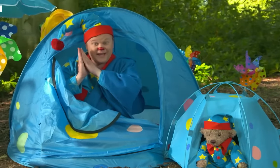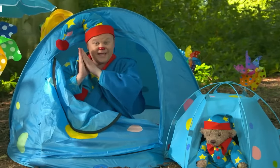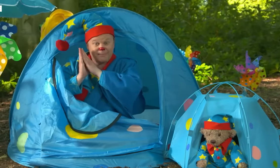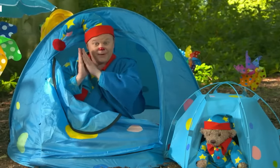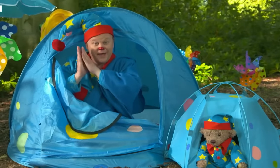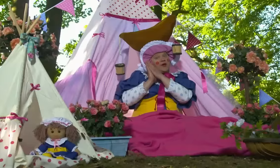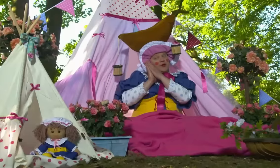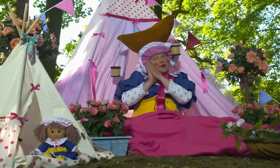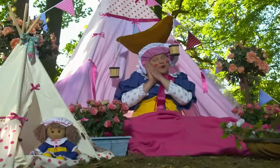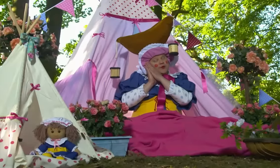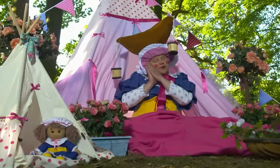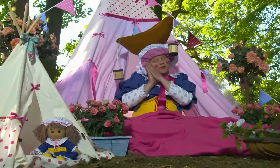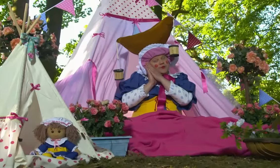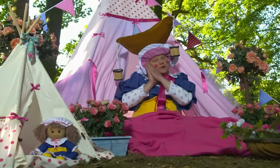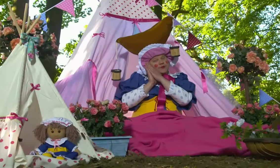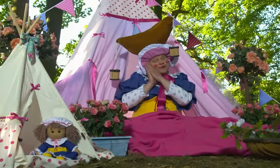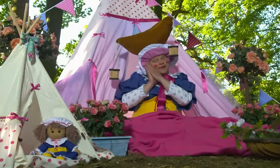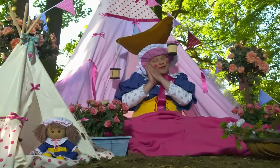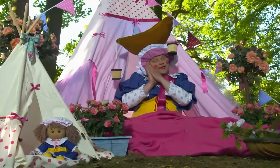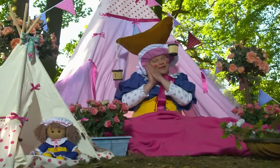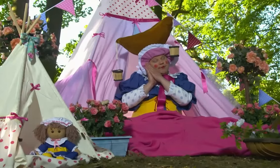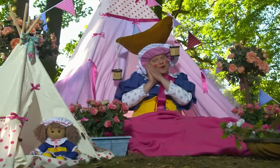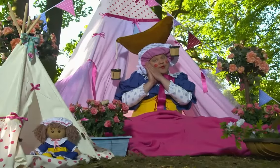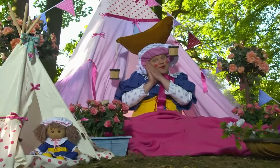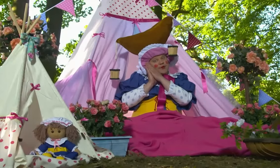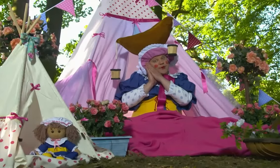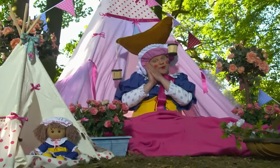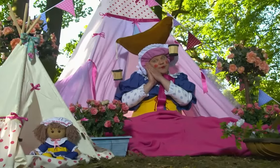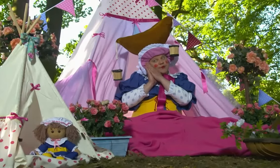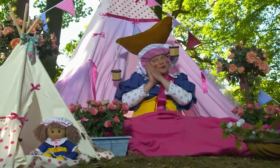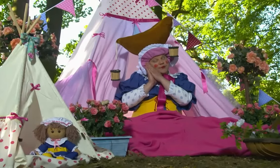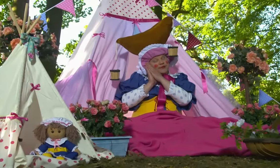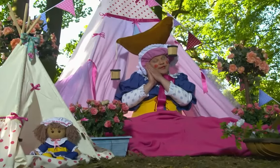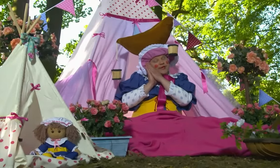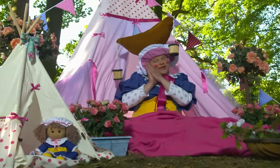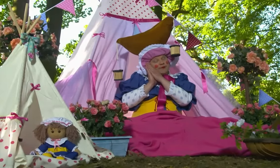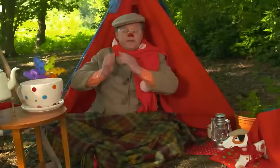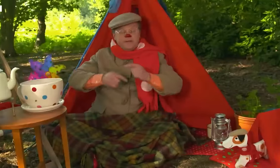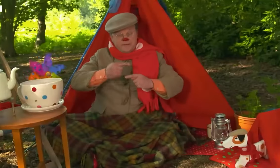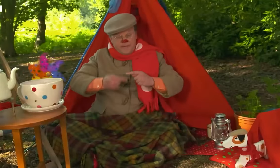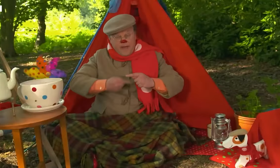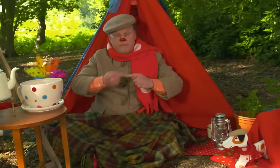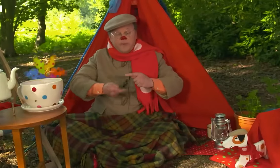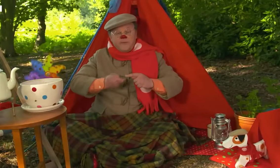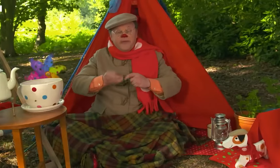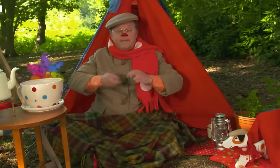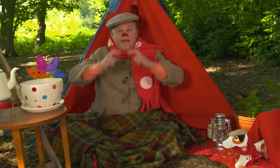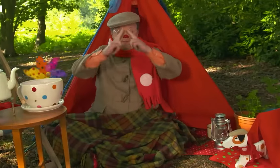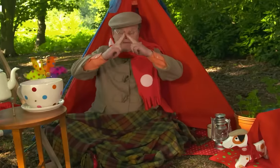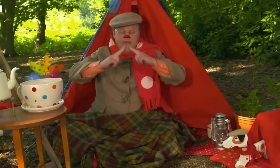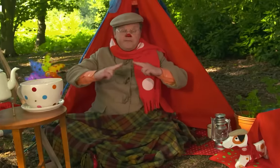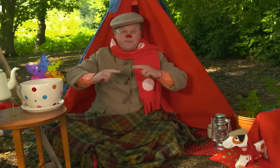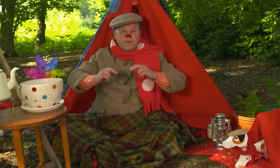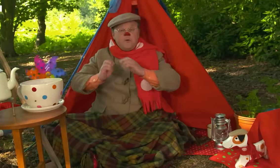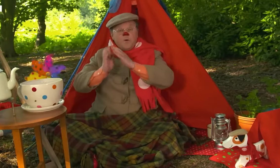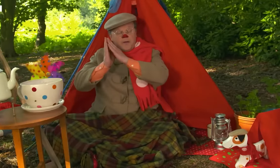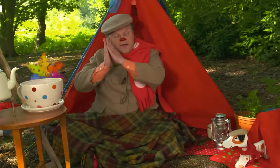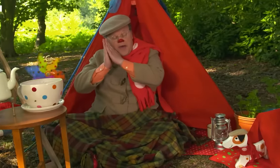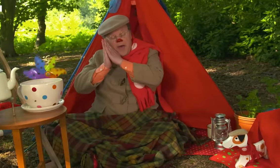sleep. Go to sleep. Go to sleep. The tumbles in their tents will go